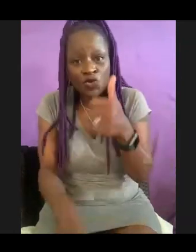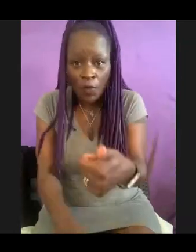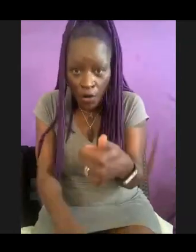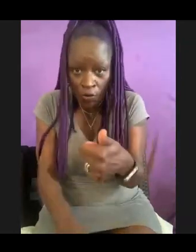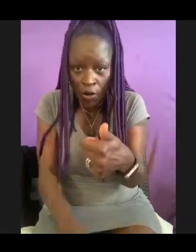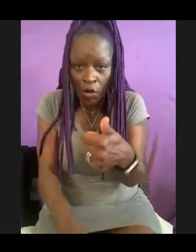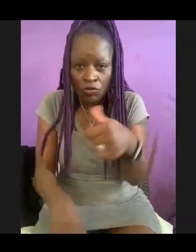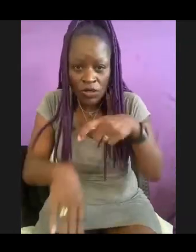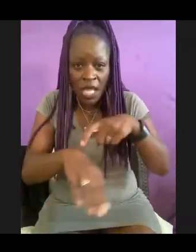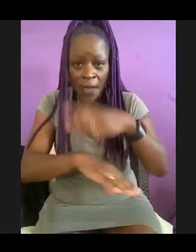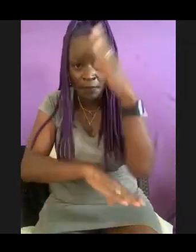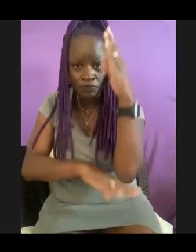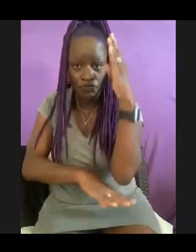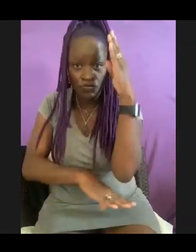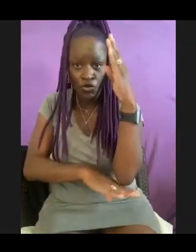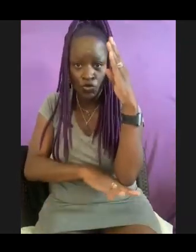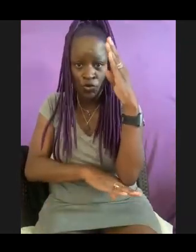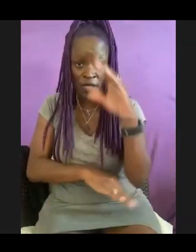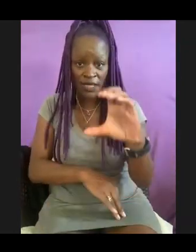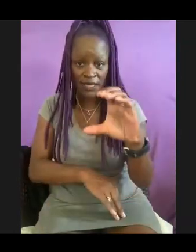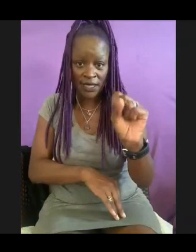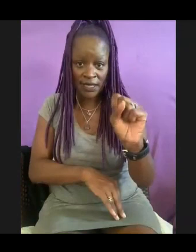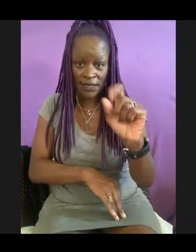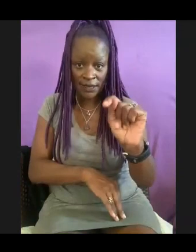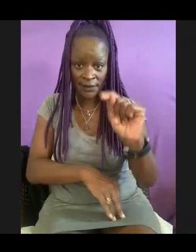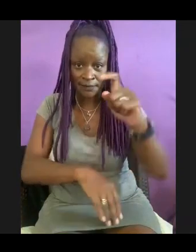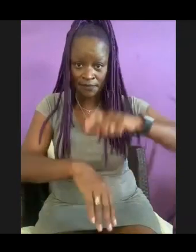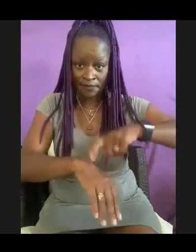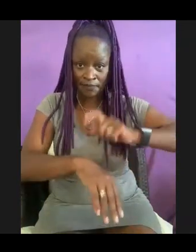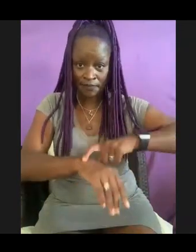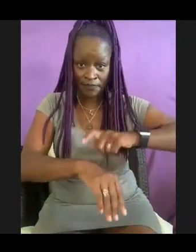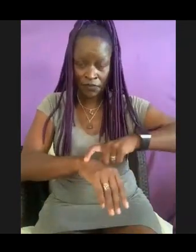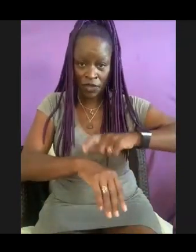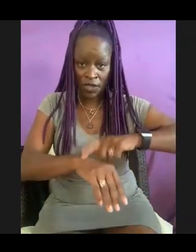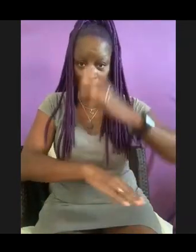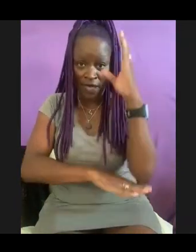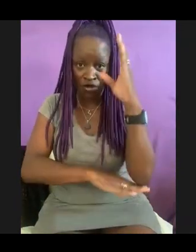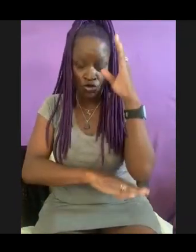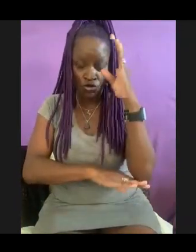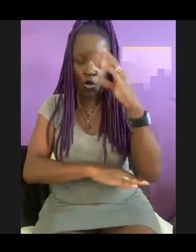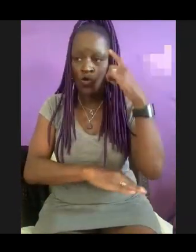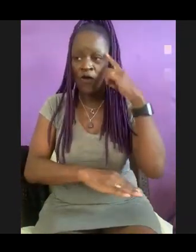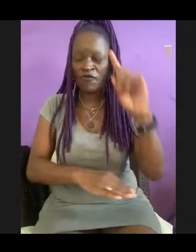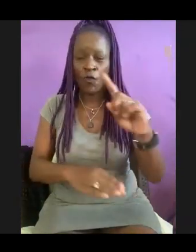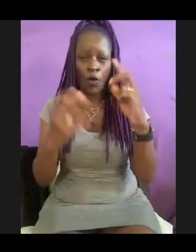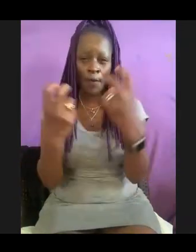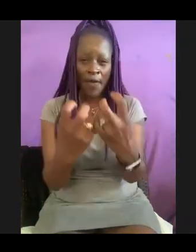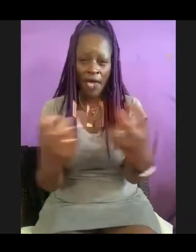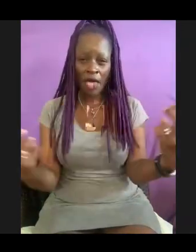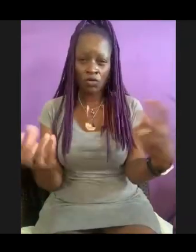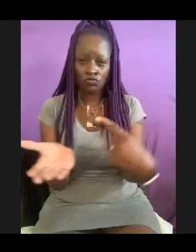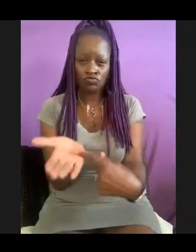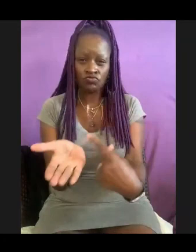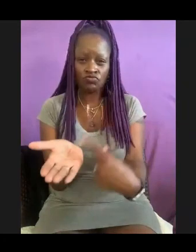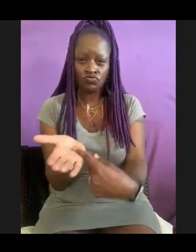noon Central Standard Time for the panel discussion